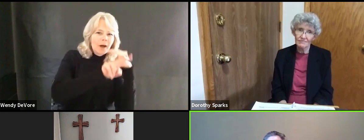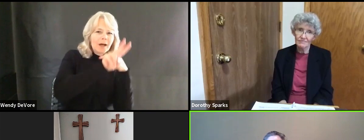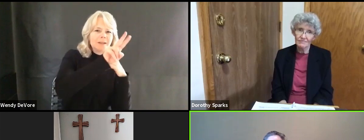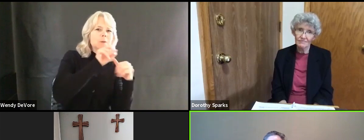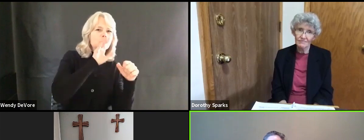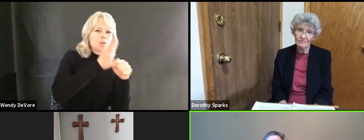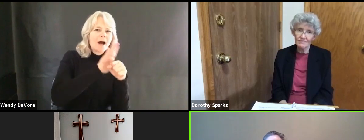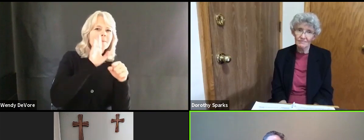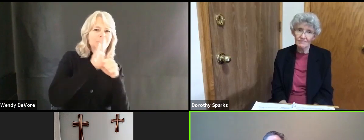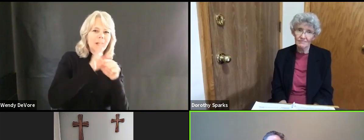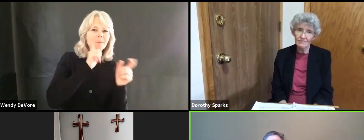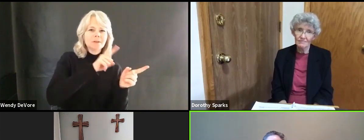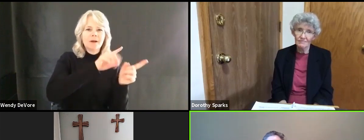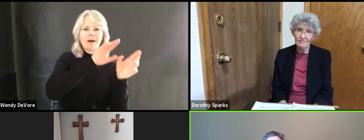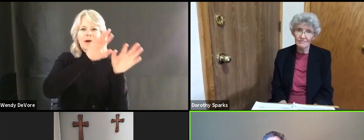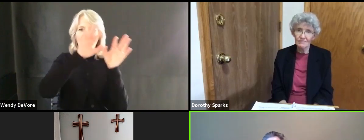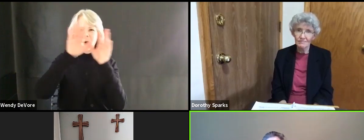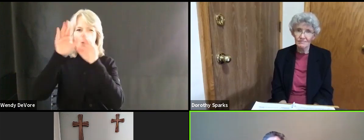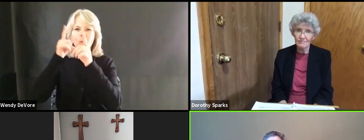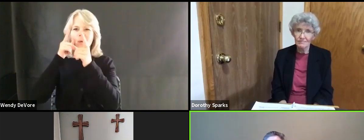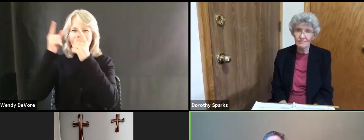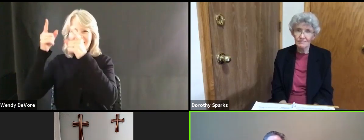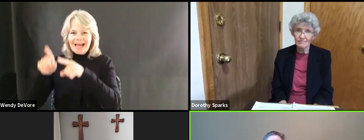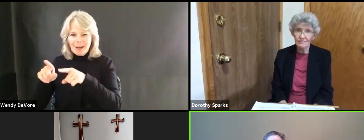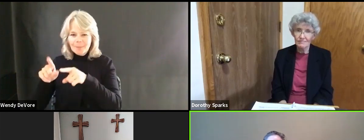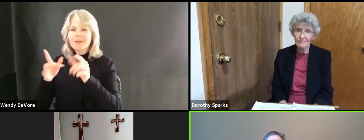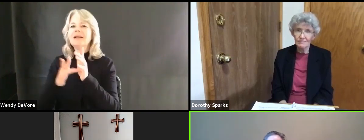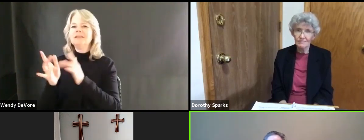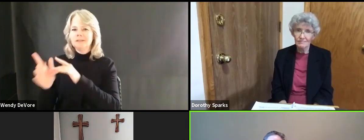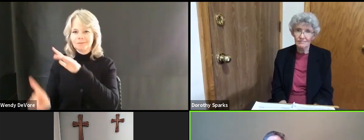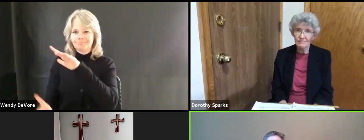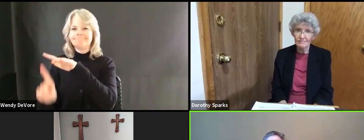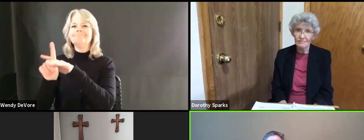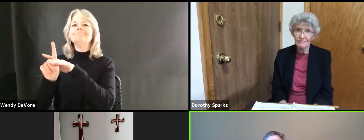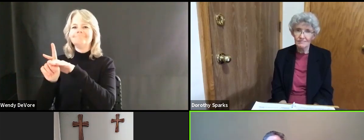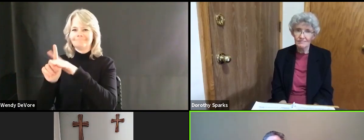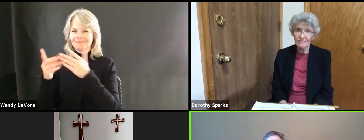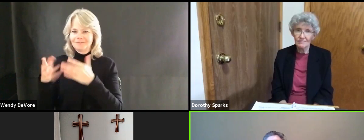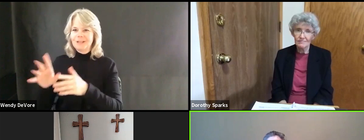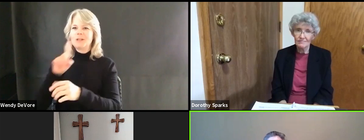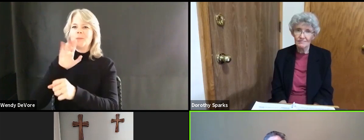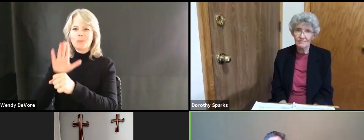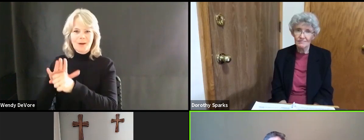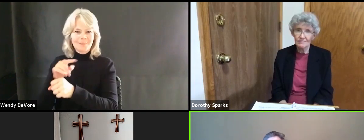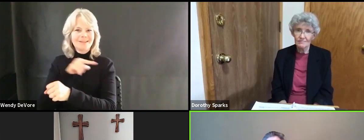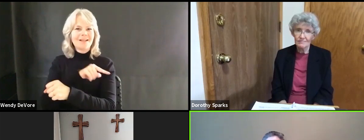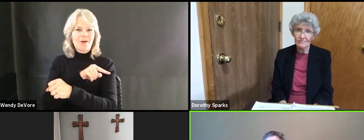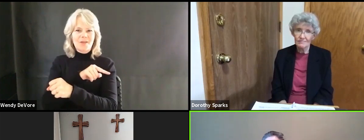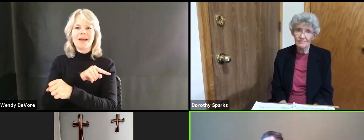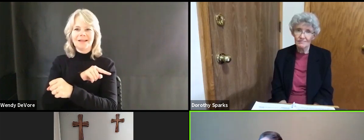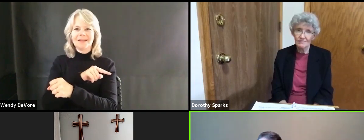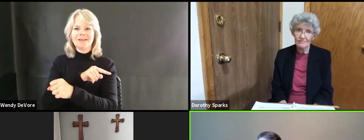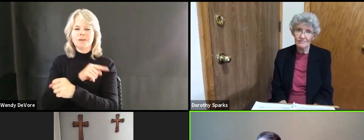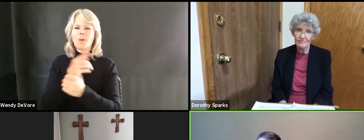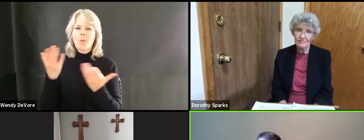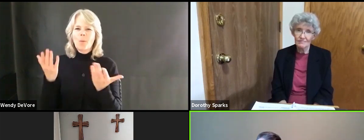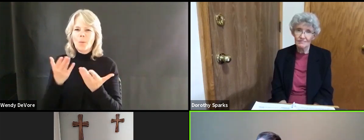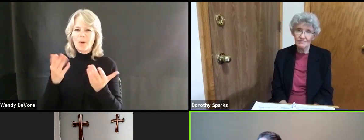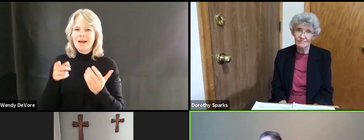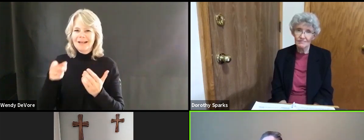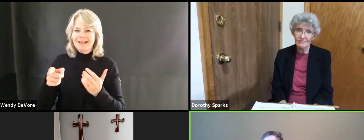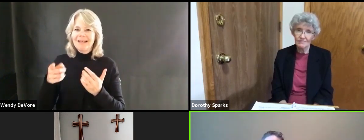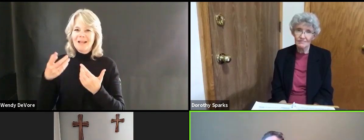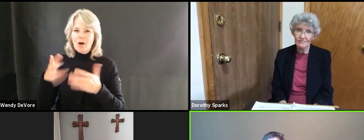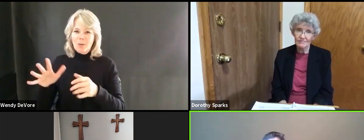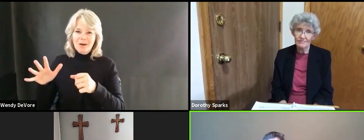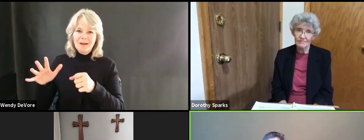promises in his life and in the promise of life yet to come? So